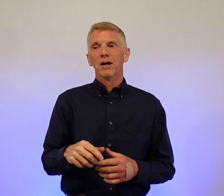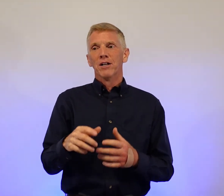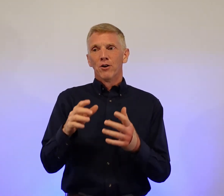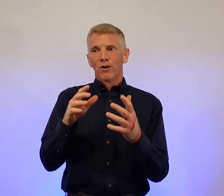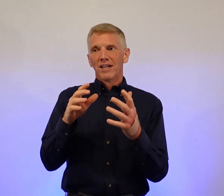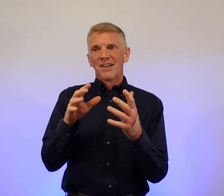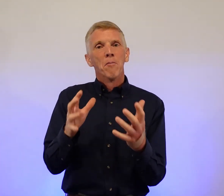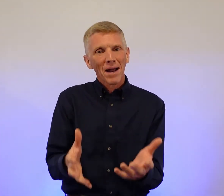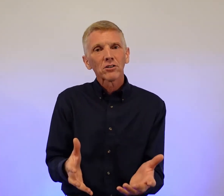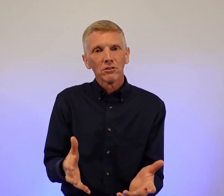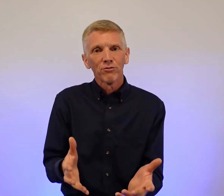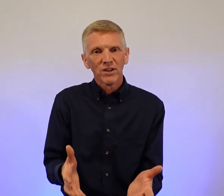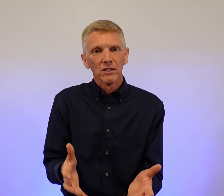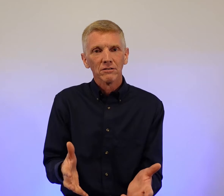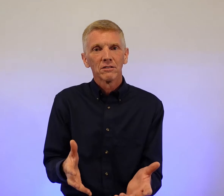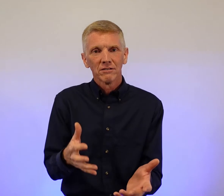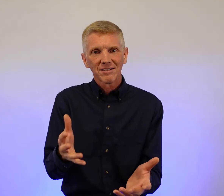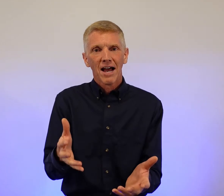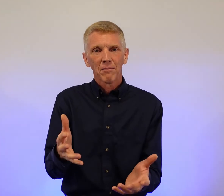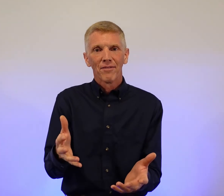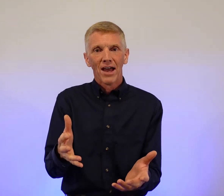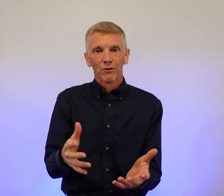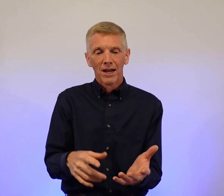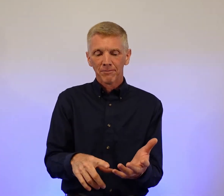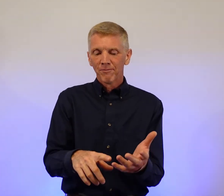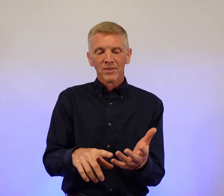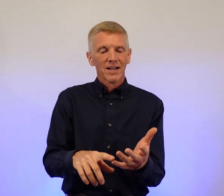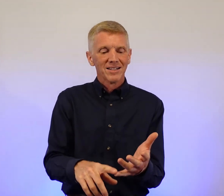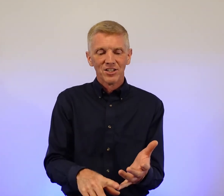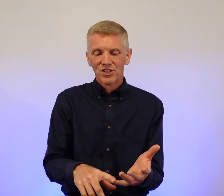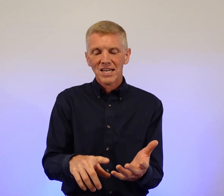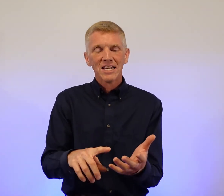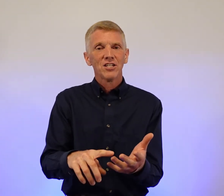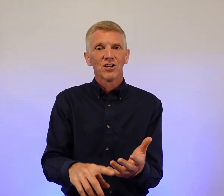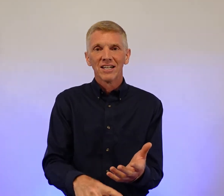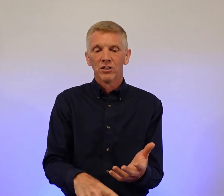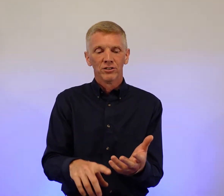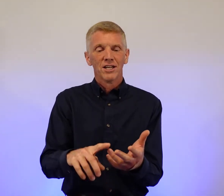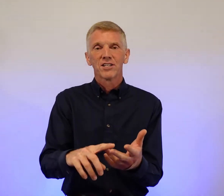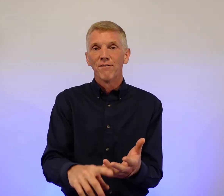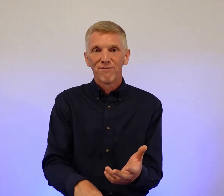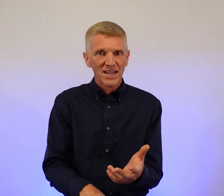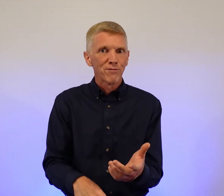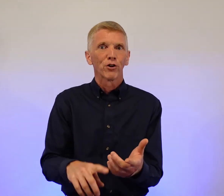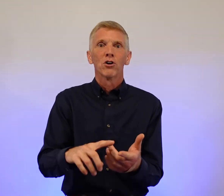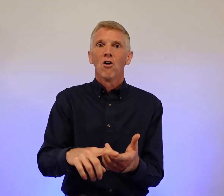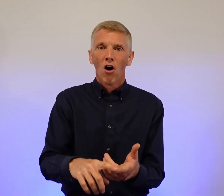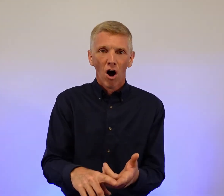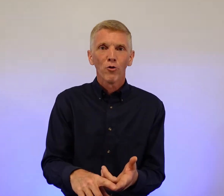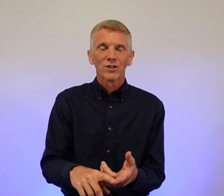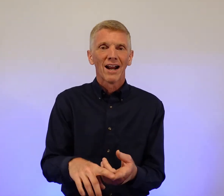but in the medical field, let's talk about that, right? A disease, an illness, a fever, all those kind of